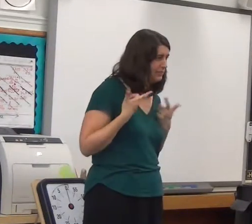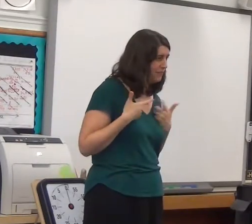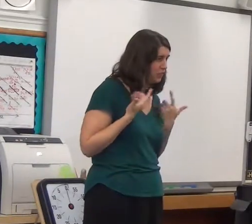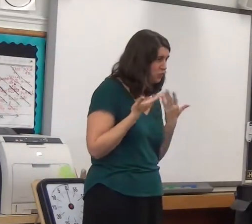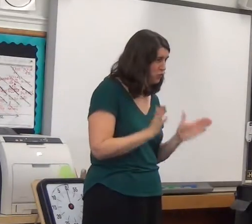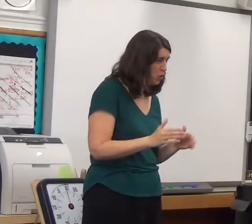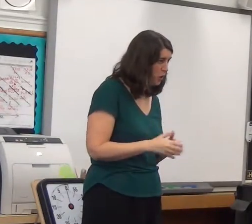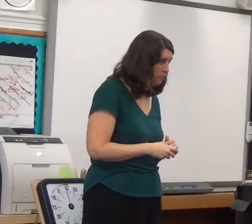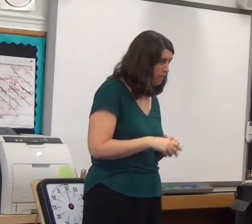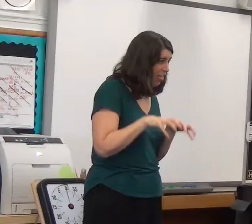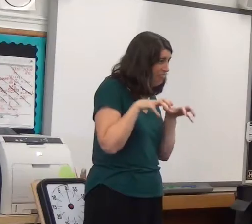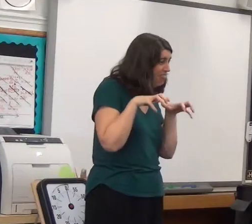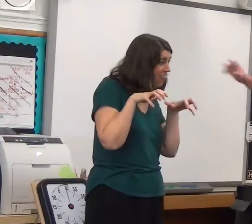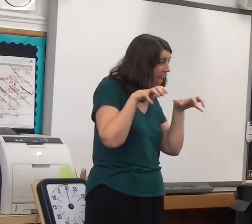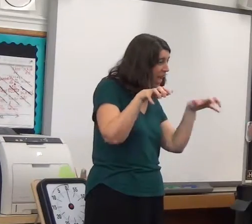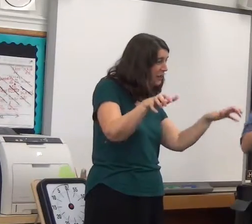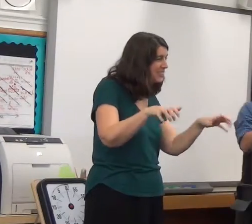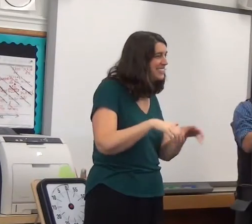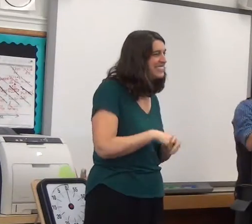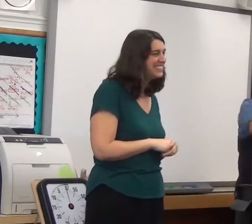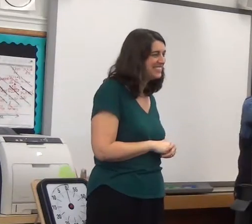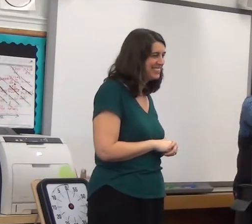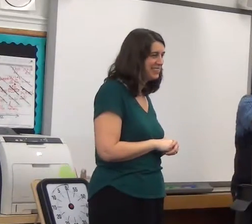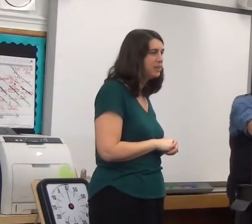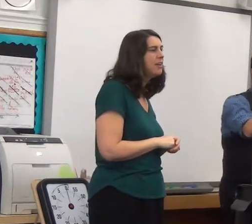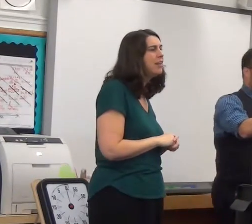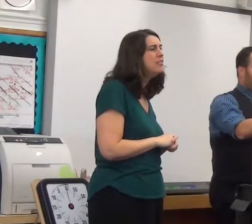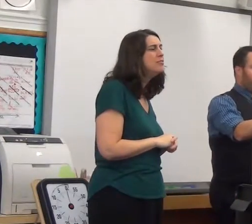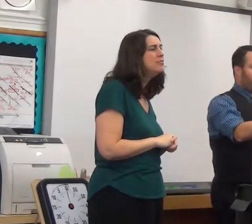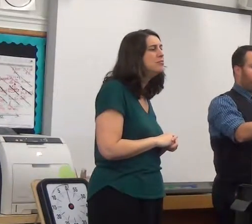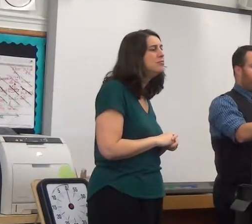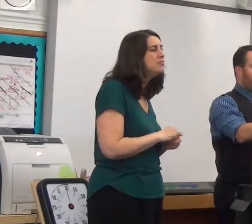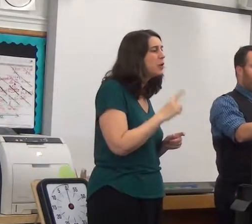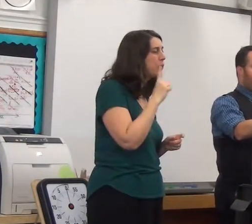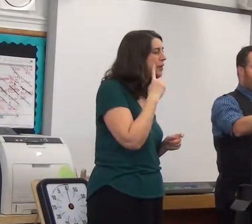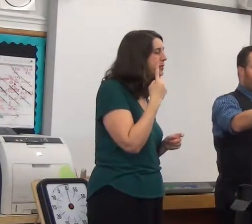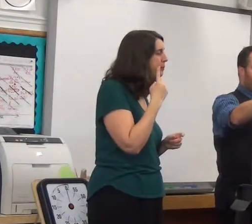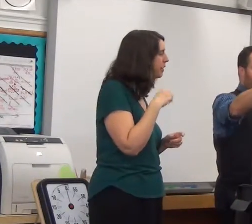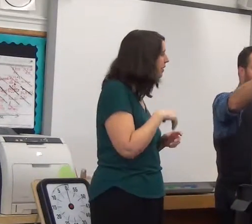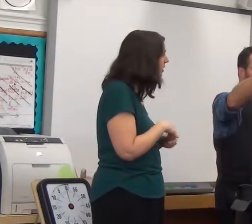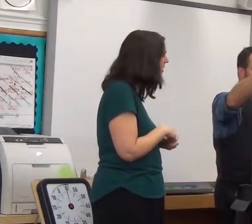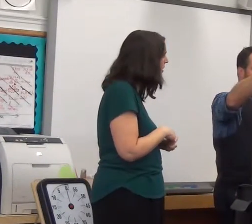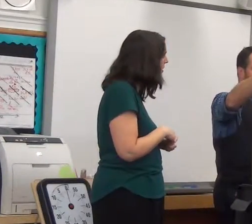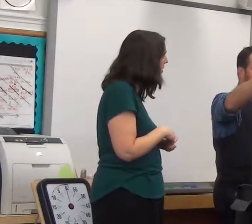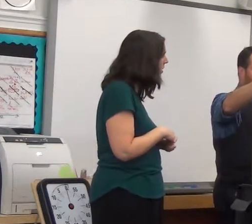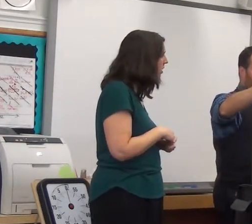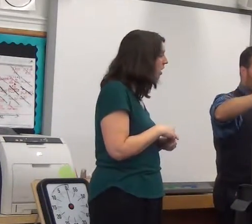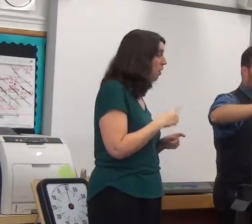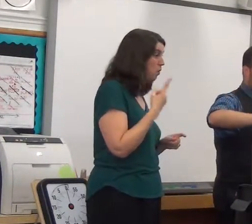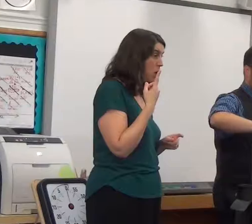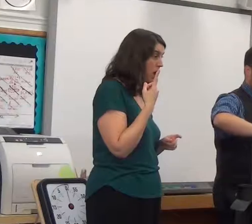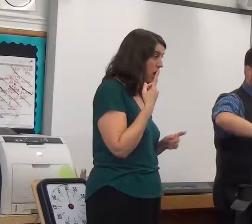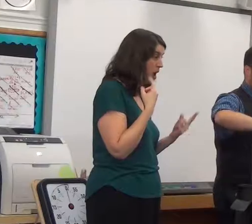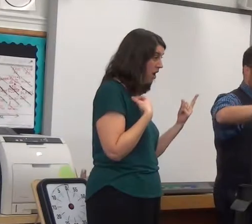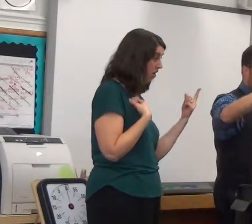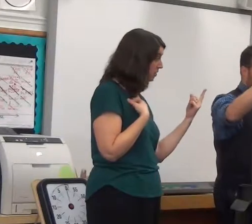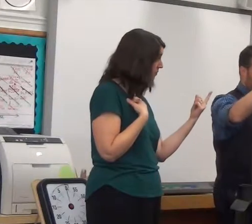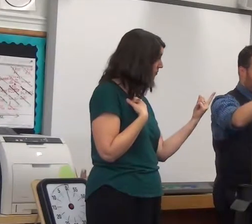my parents' living room. I want to get something inside the box. And I took. I think you put it back in